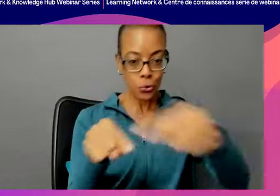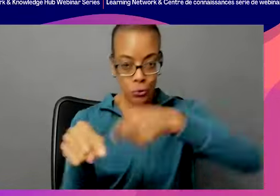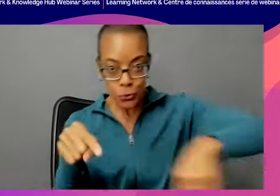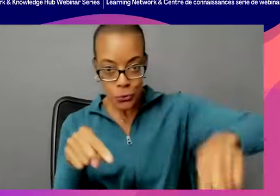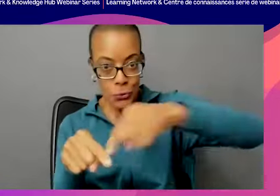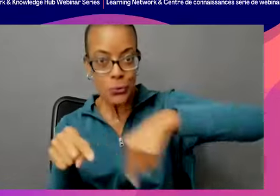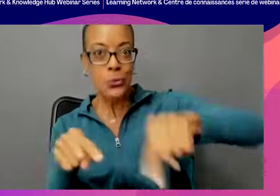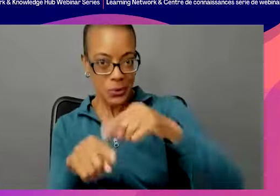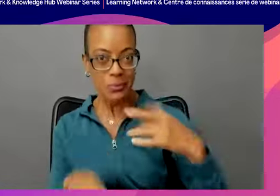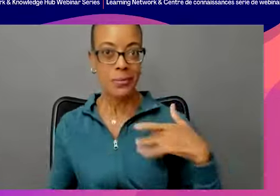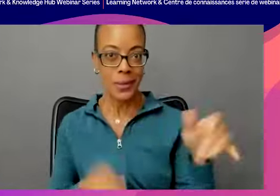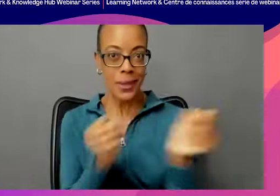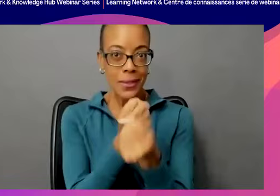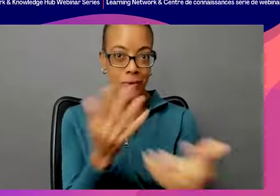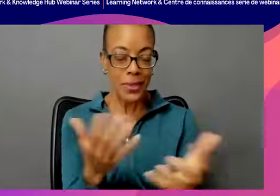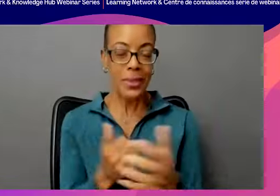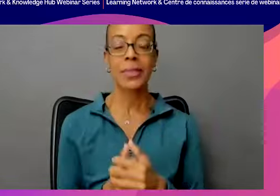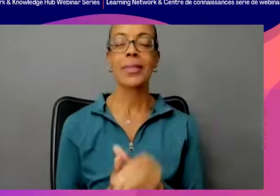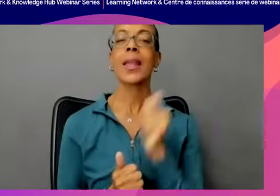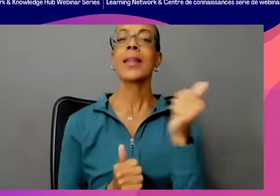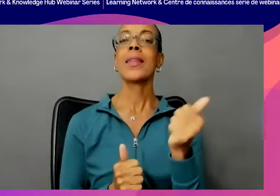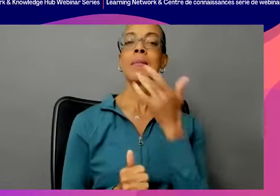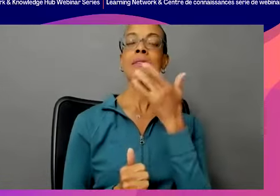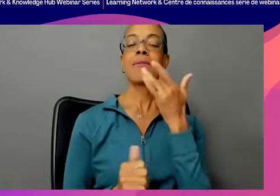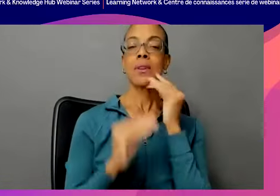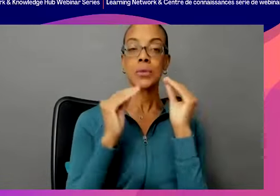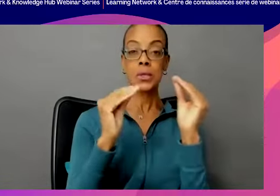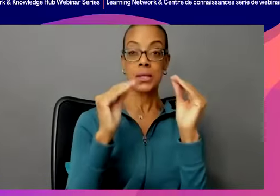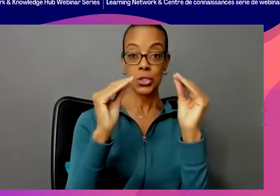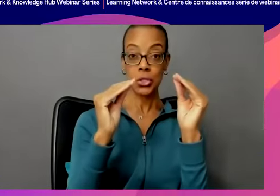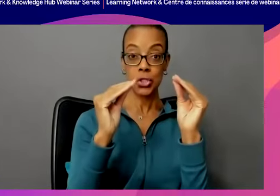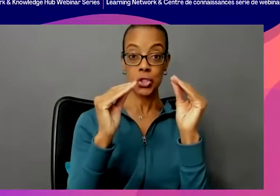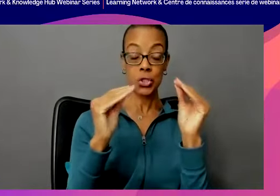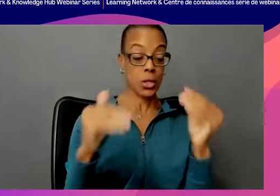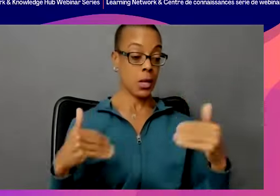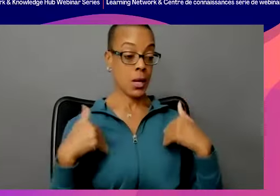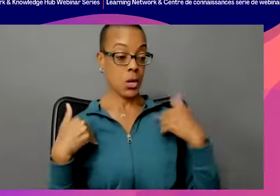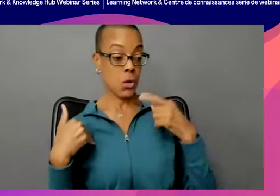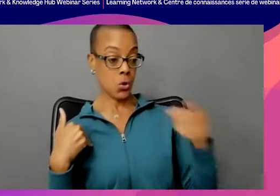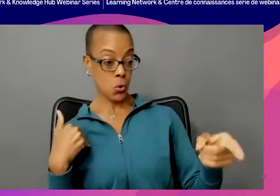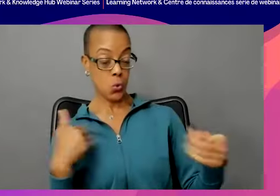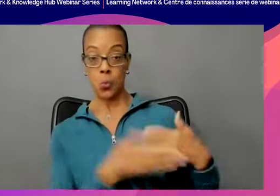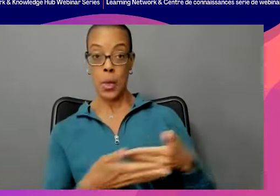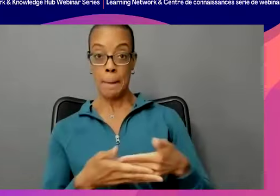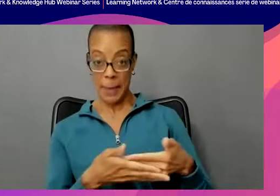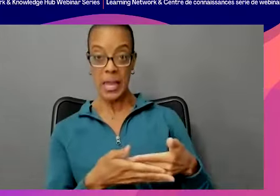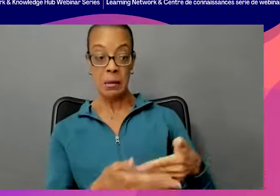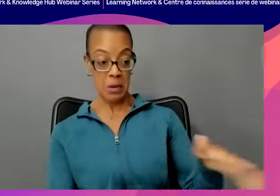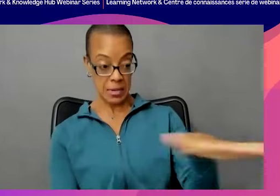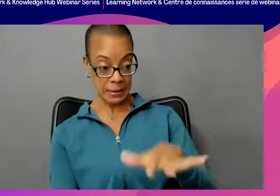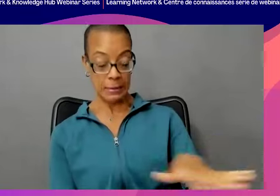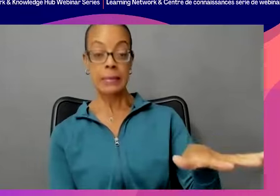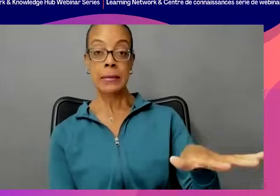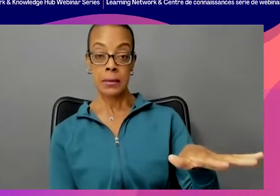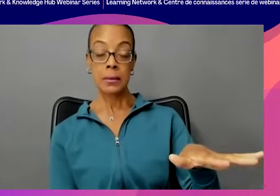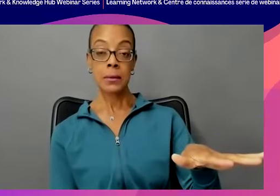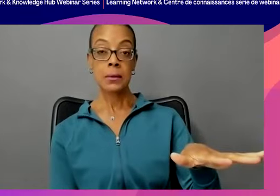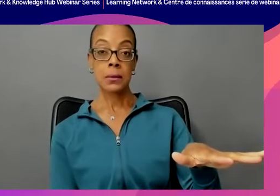There's another one of my favorite teachings is when you look at the youth, where the babies are born, the infants and